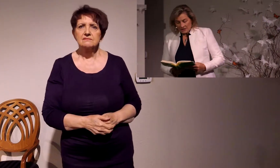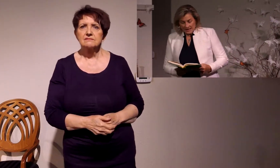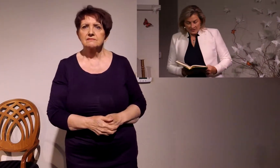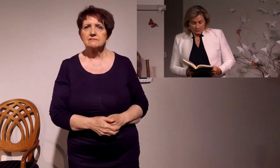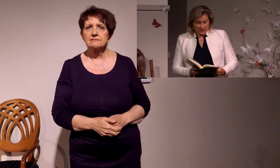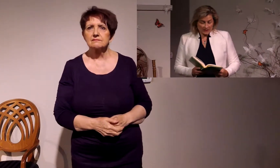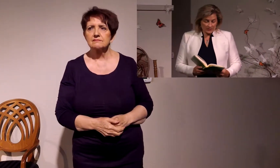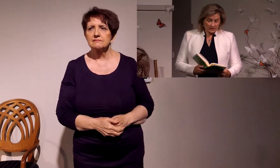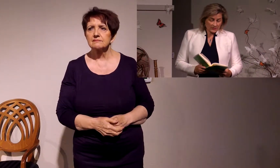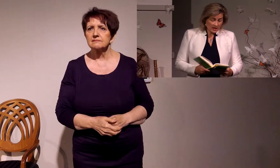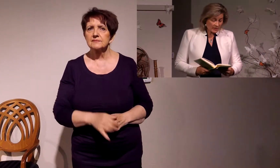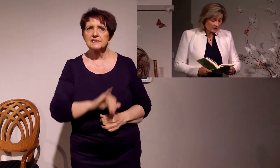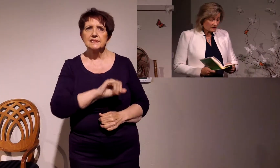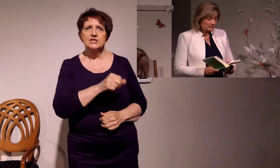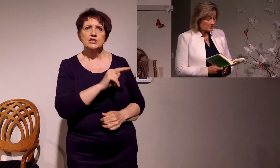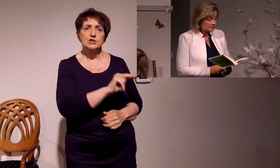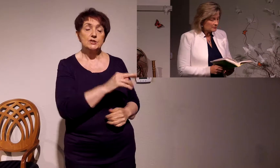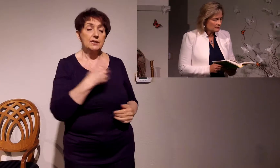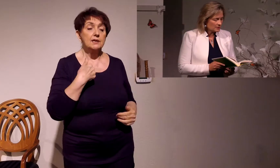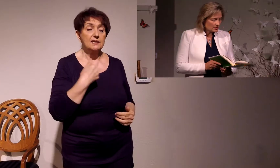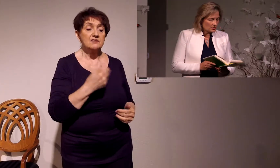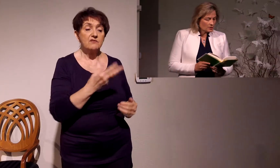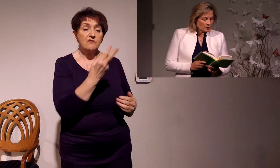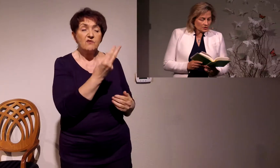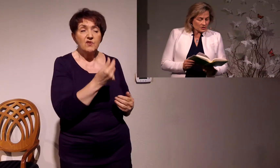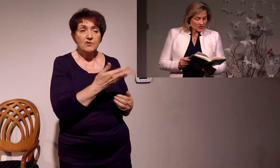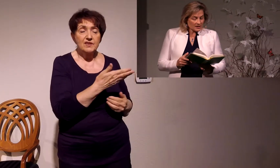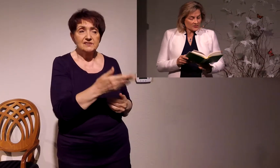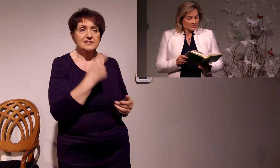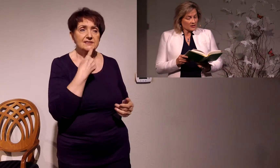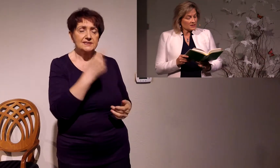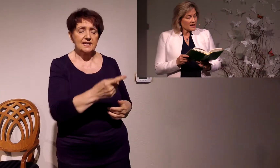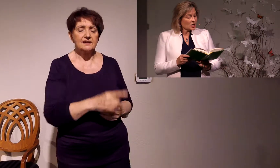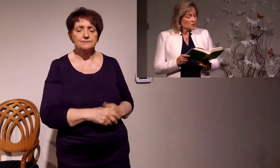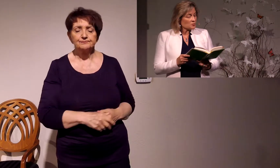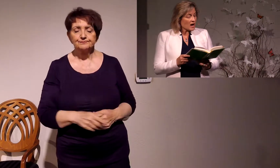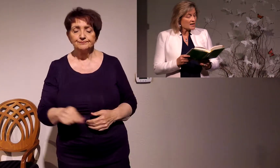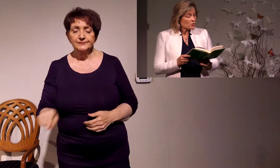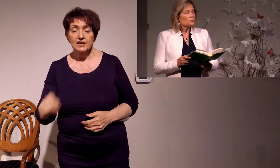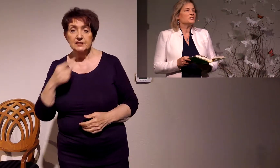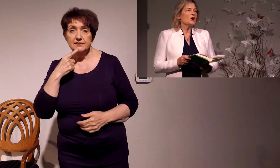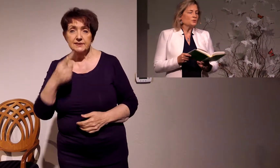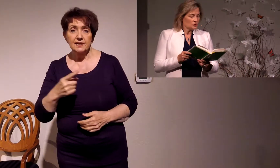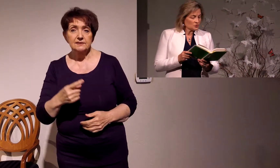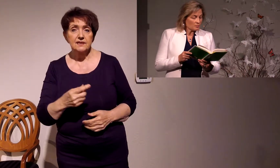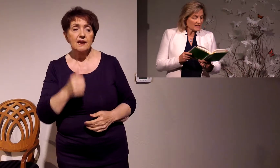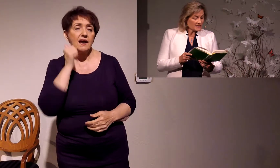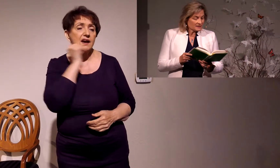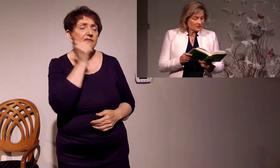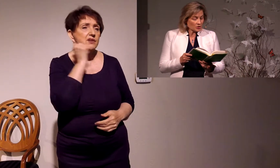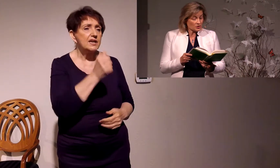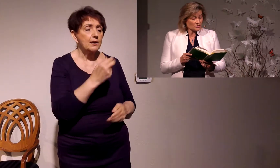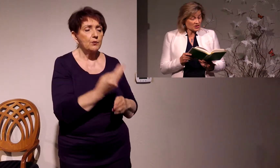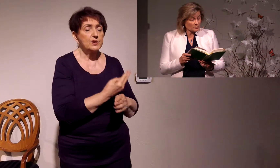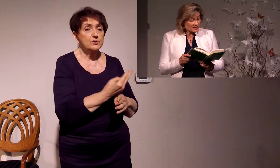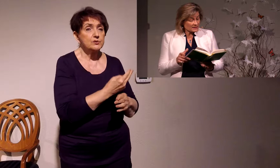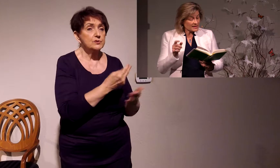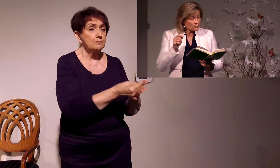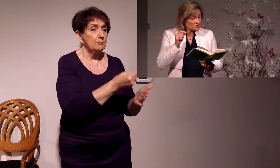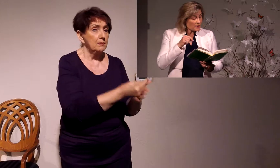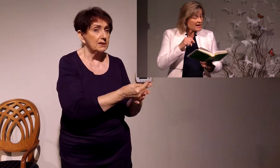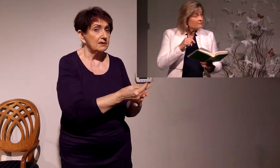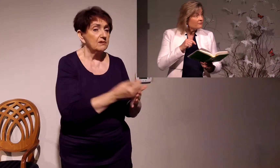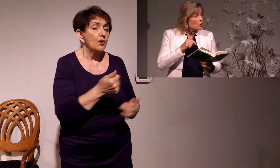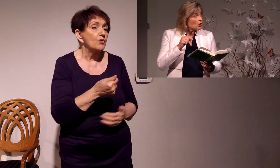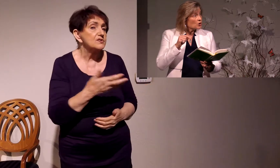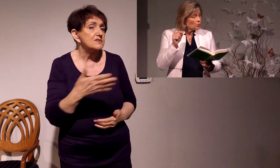Well, Jen has some things to say about it. She says, not a day goes by where we don't use money or use something that